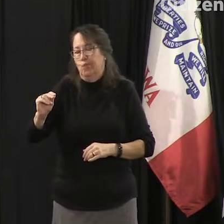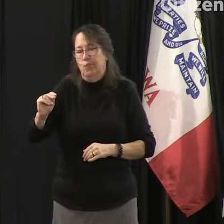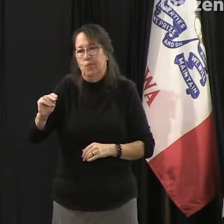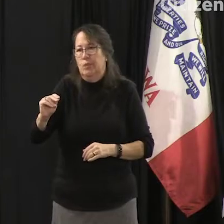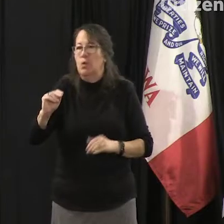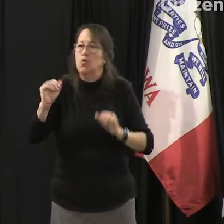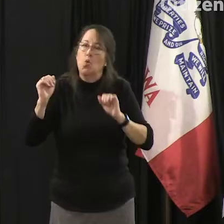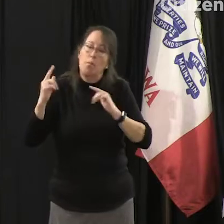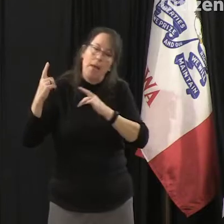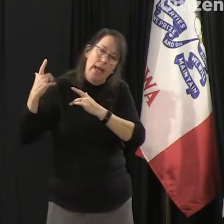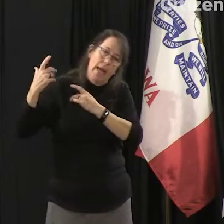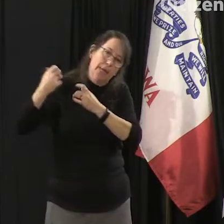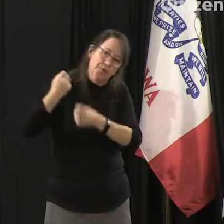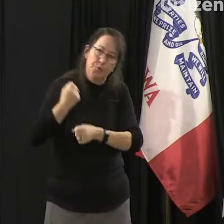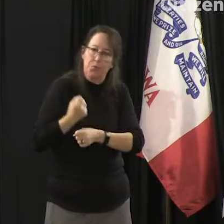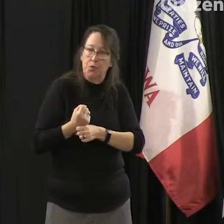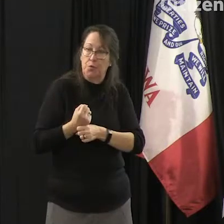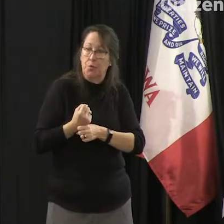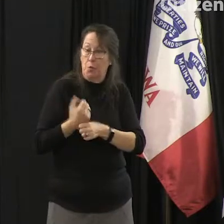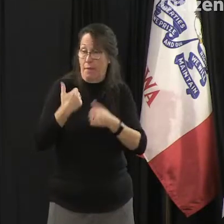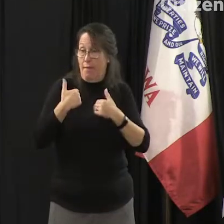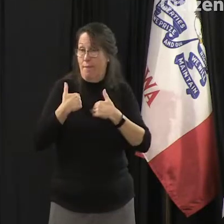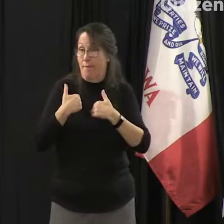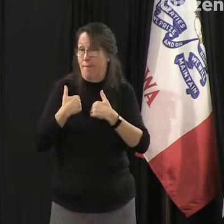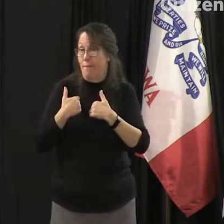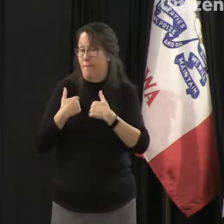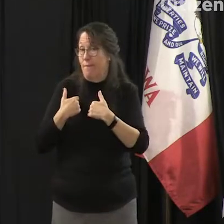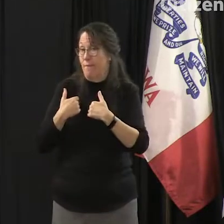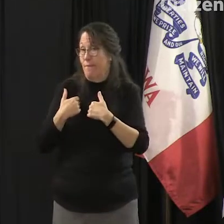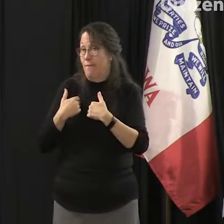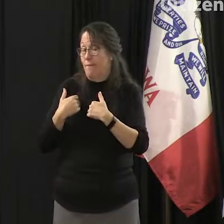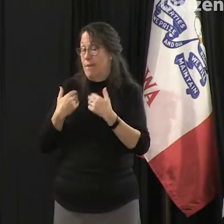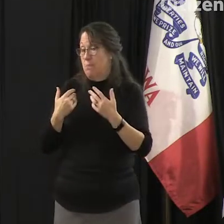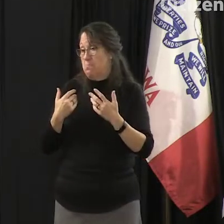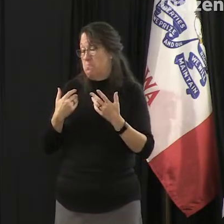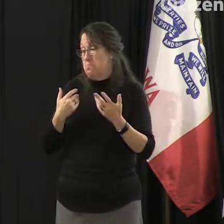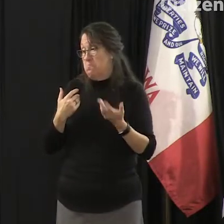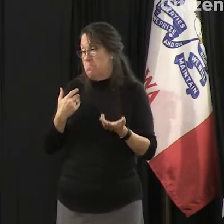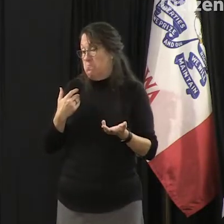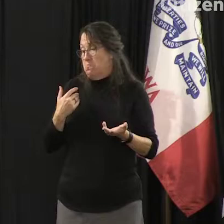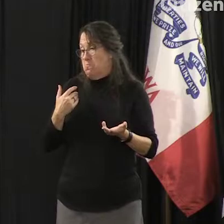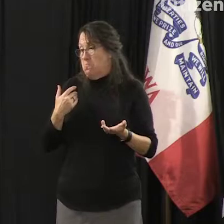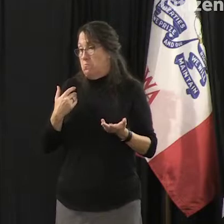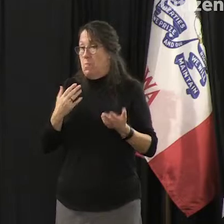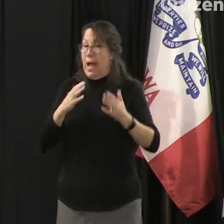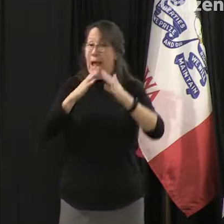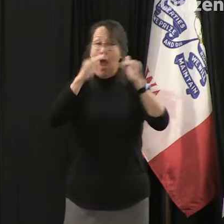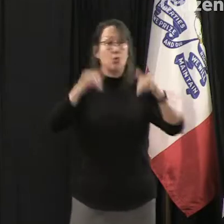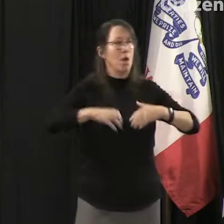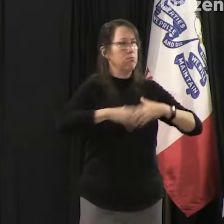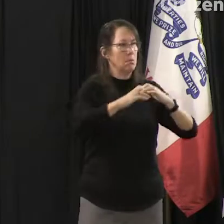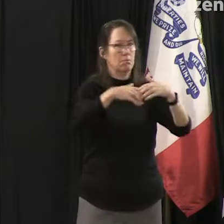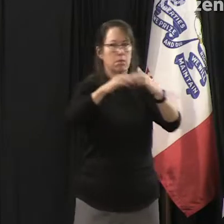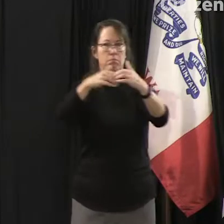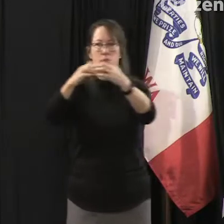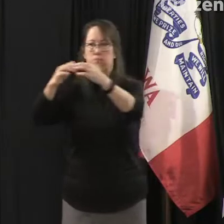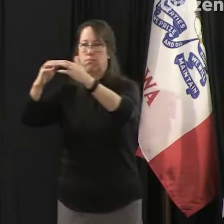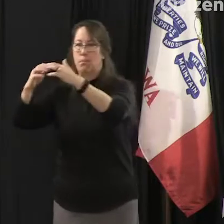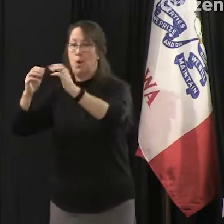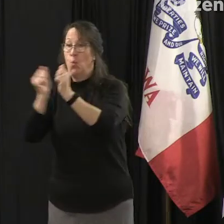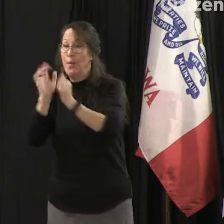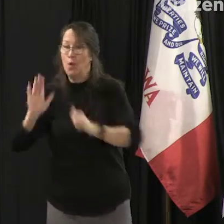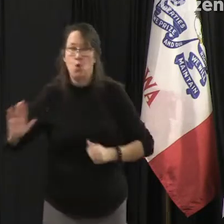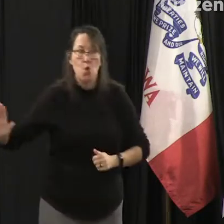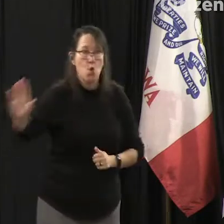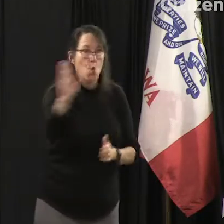So all these years later, what we have is we have houses being built all over America with your